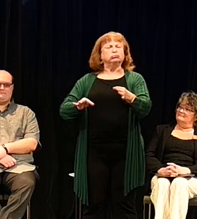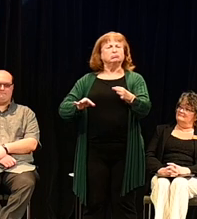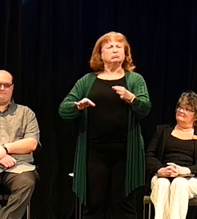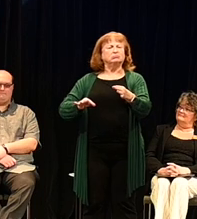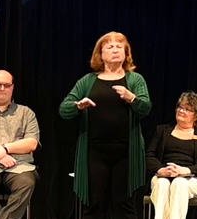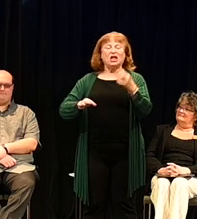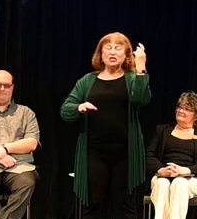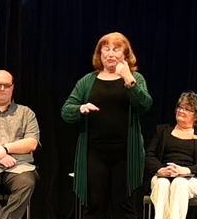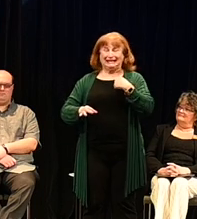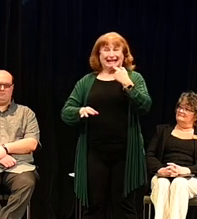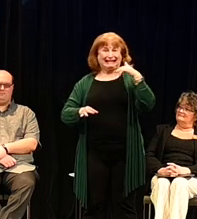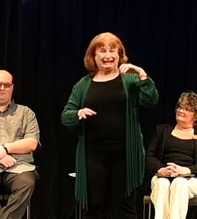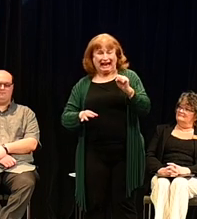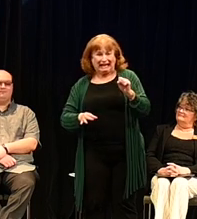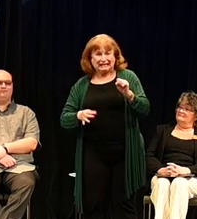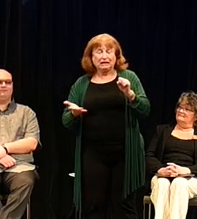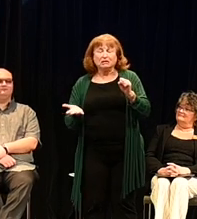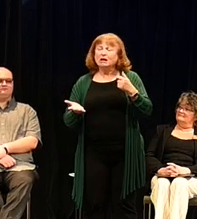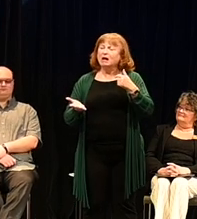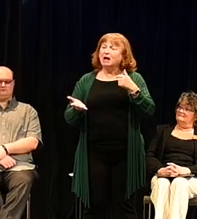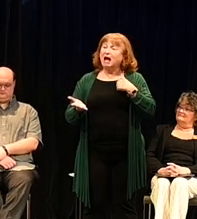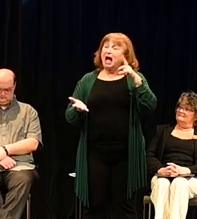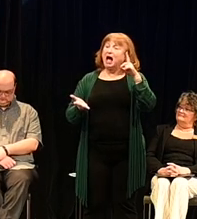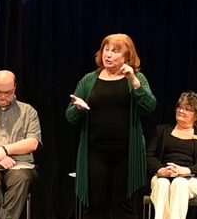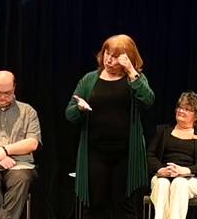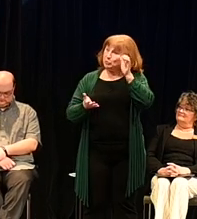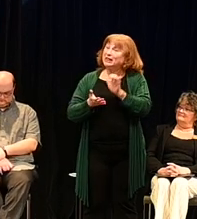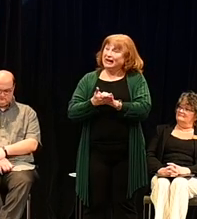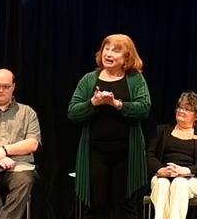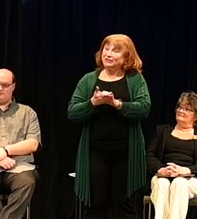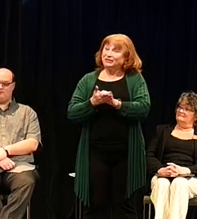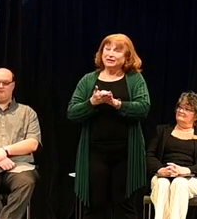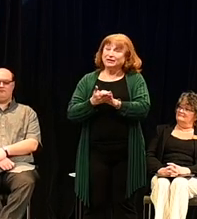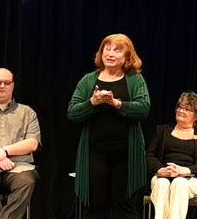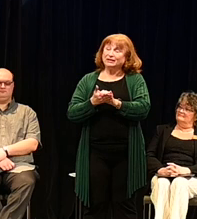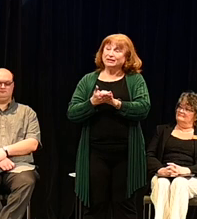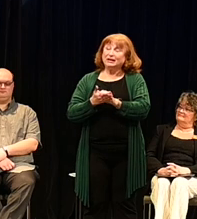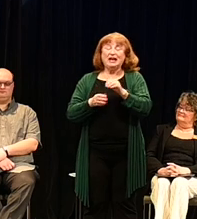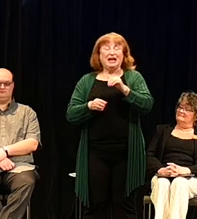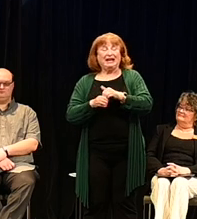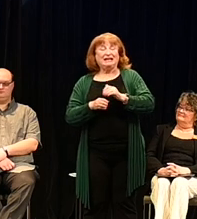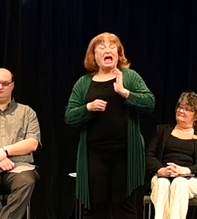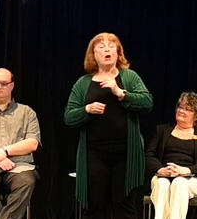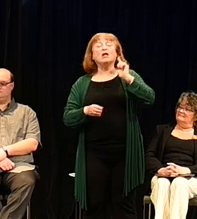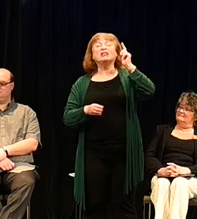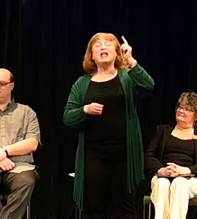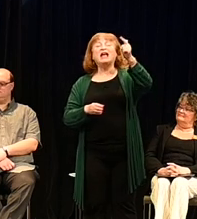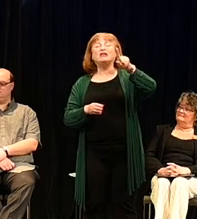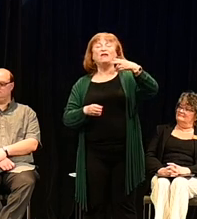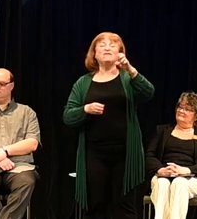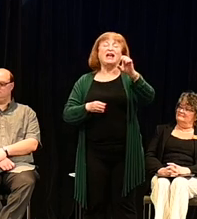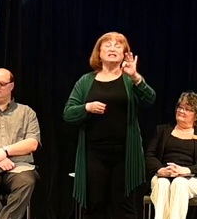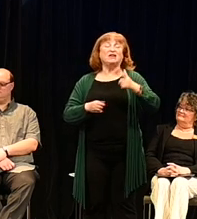And the reason I said yes was because that I do believe that in our later phase